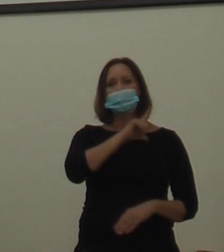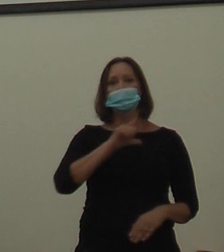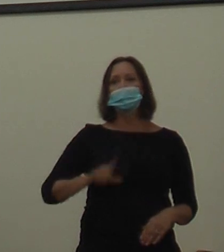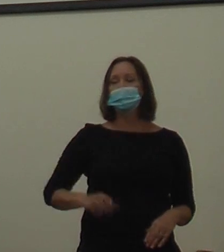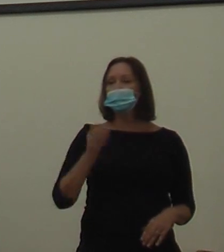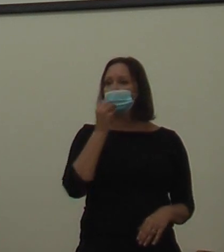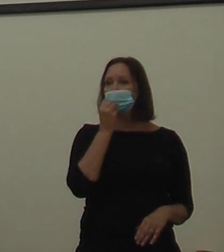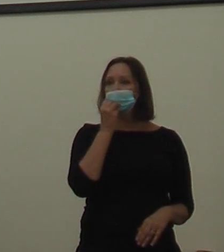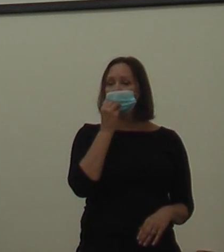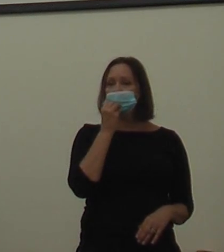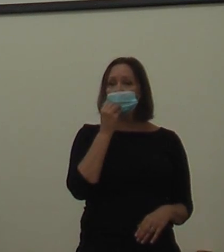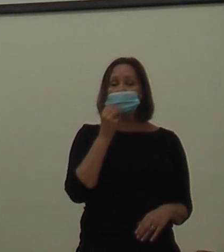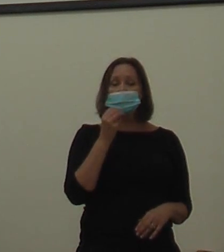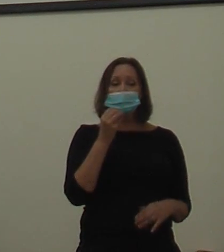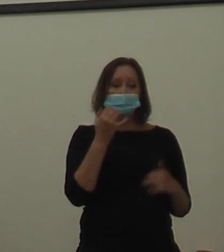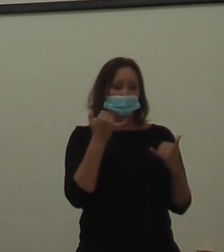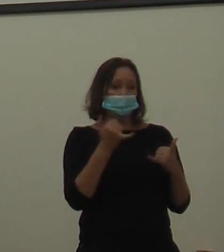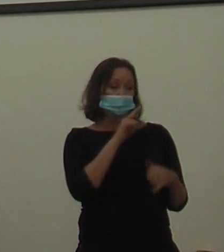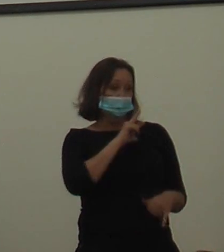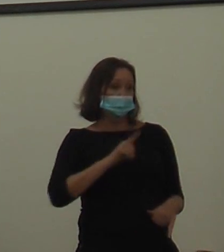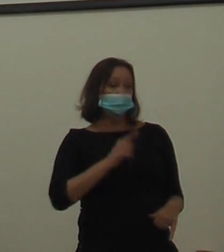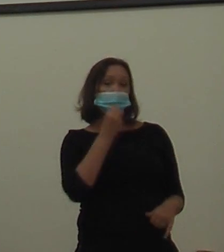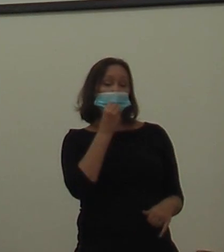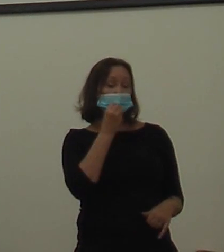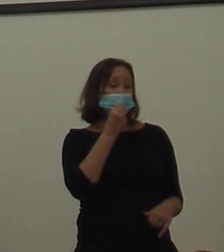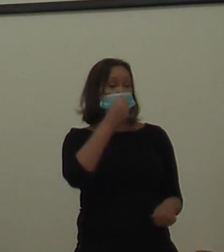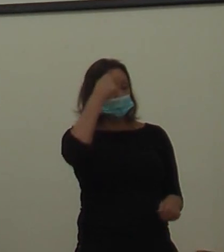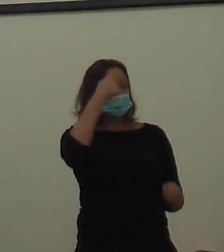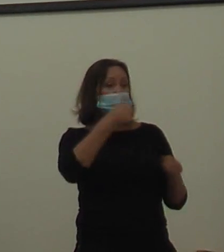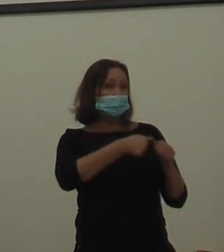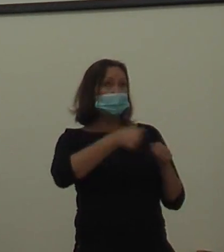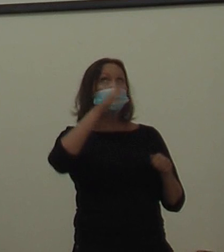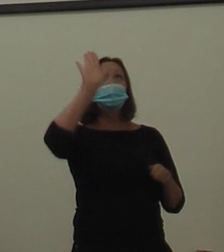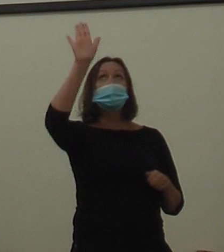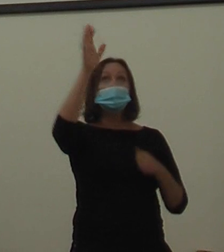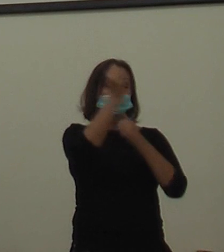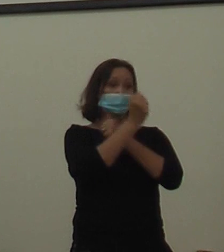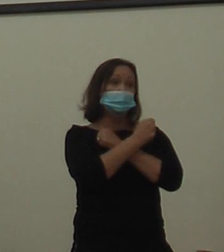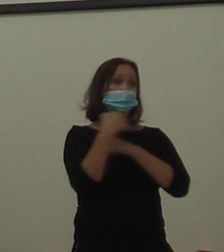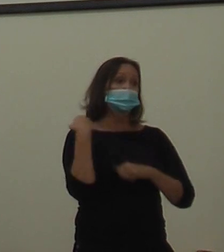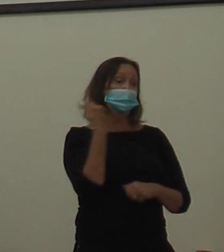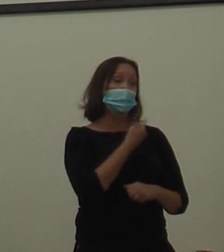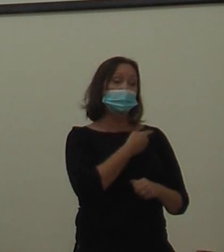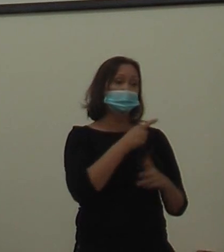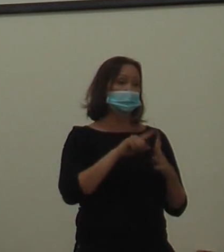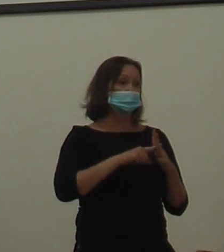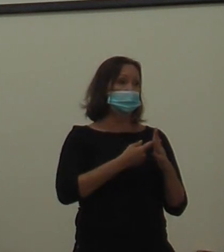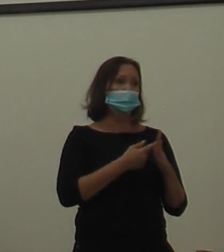This is a memorial of God's love for us from before time began.